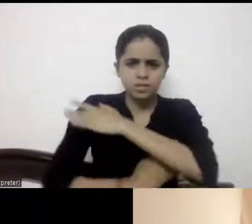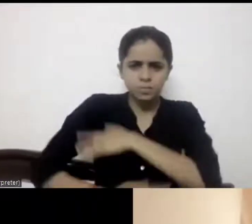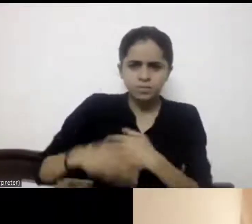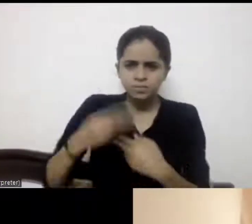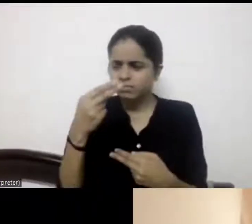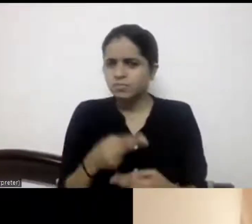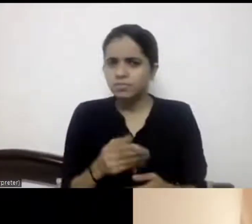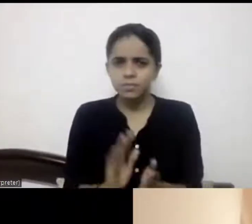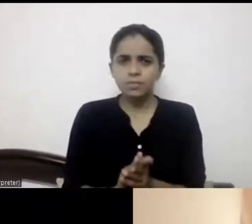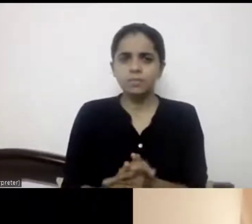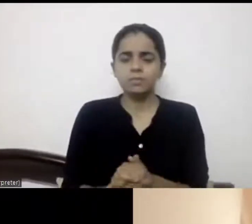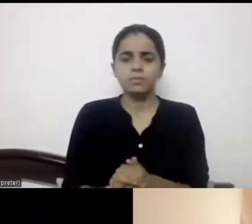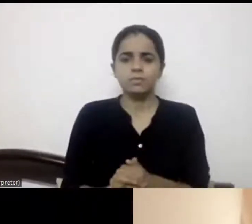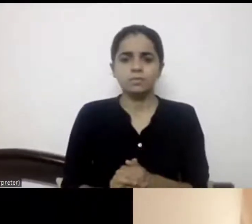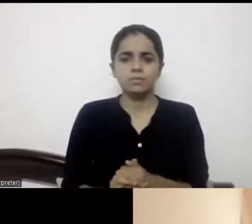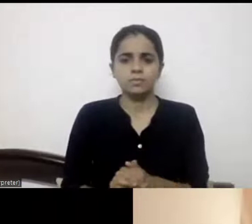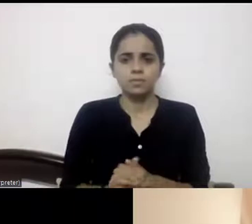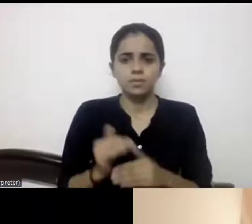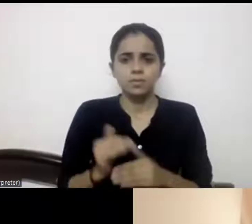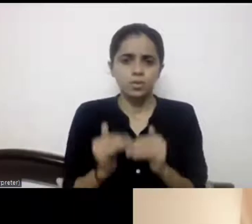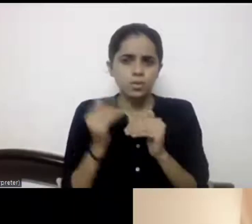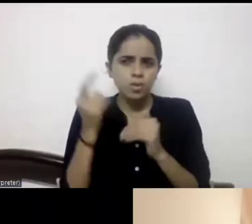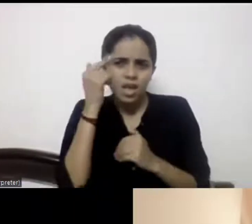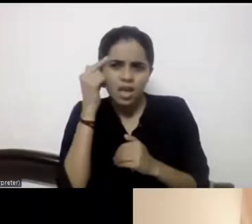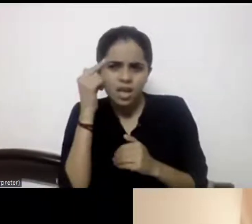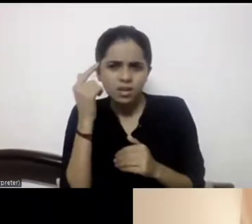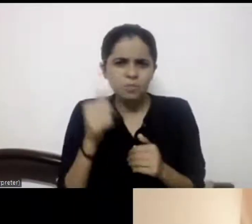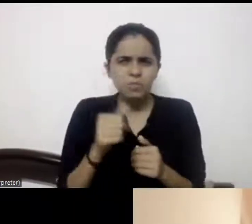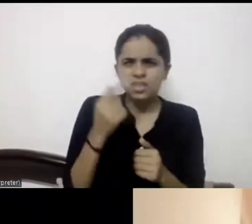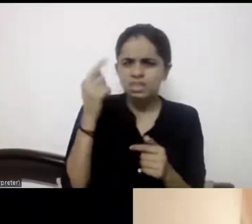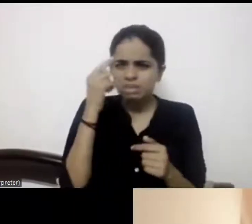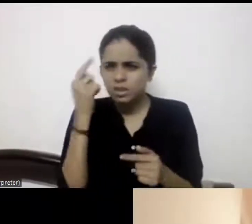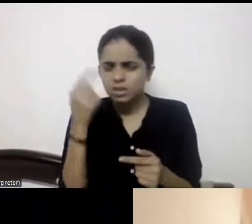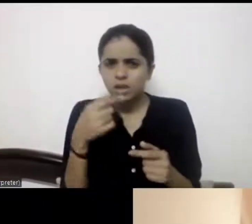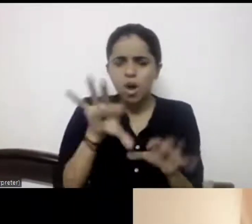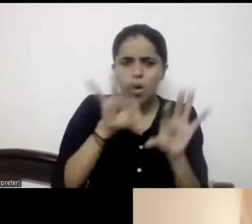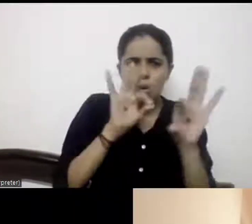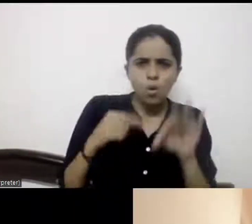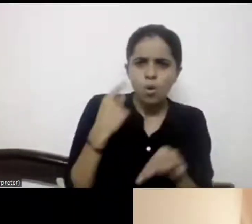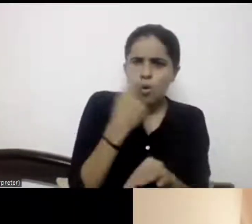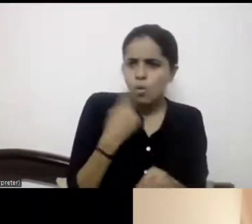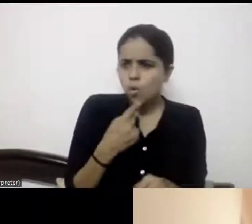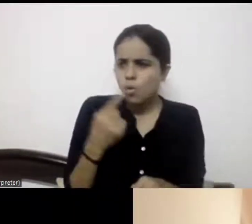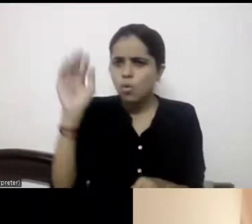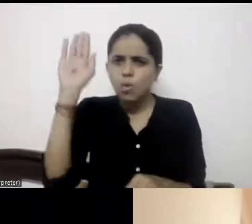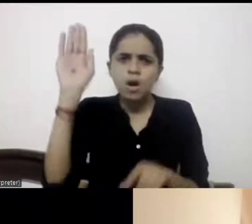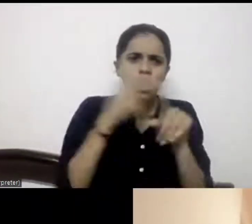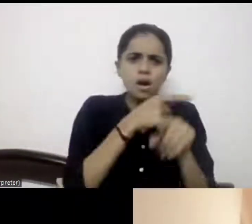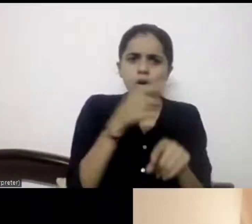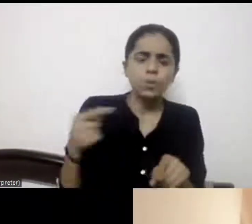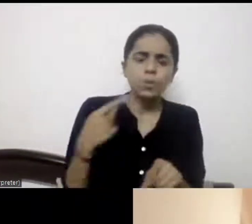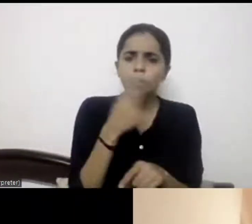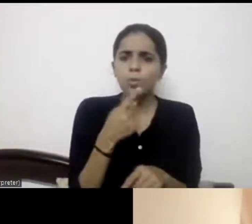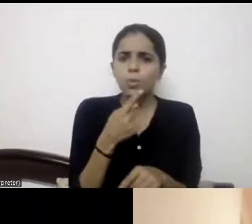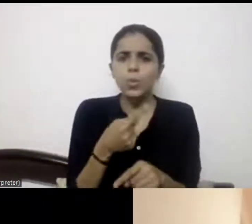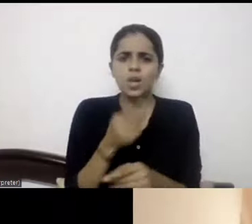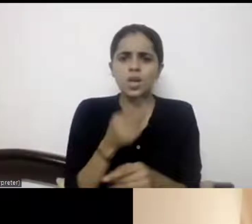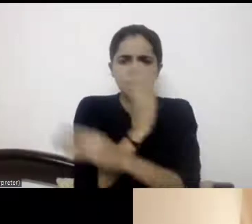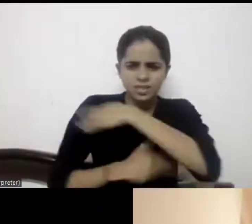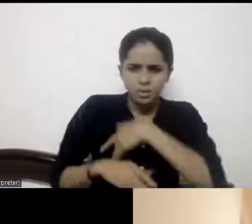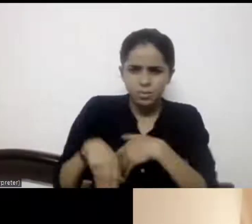Anyone? So that I also get a hang of it, that who I am addressing to.